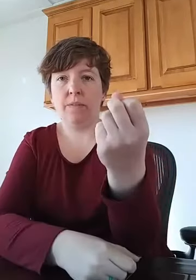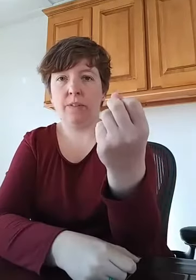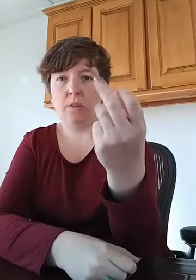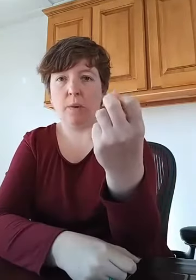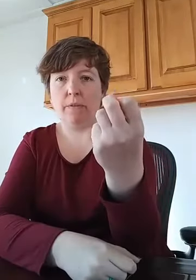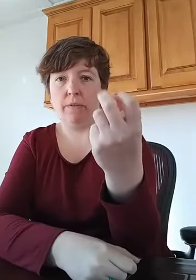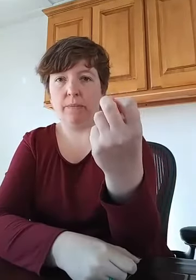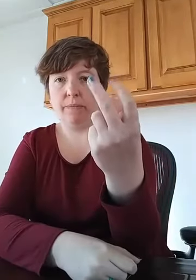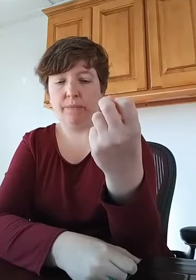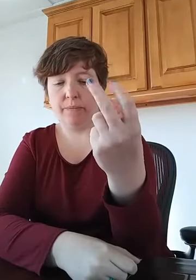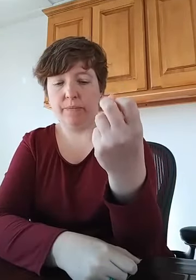653,012.